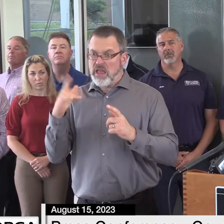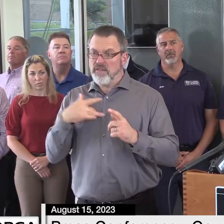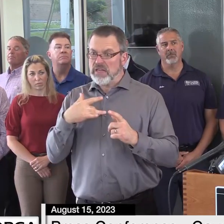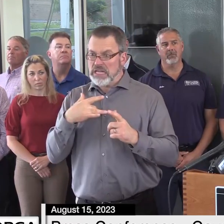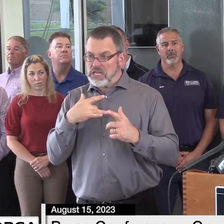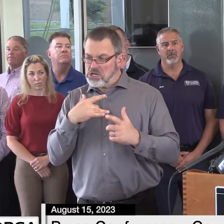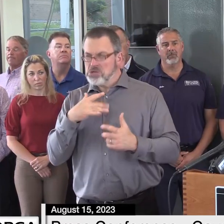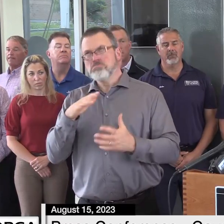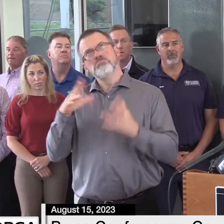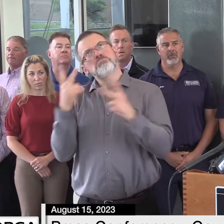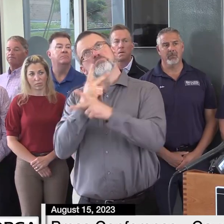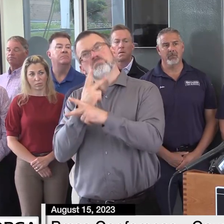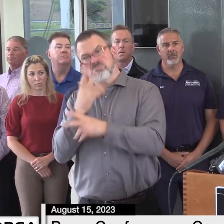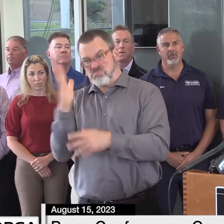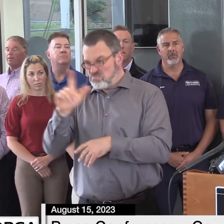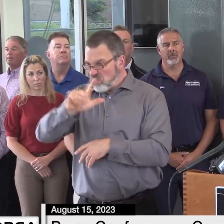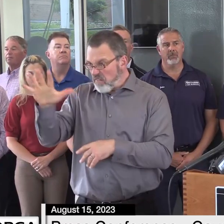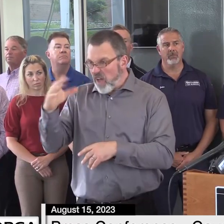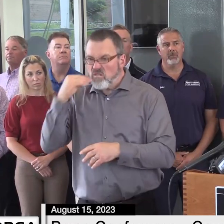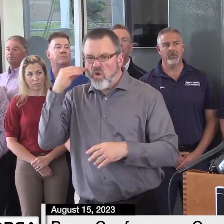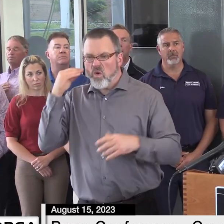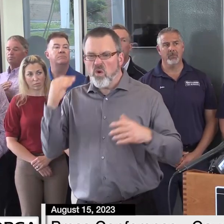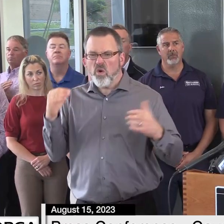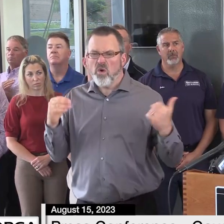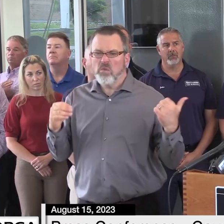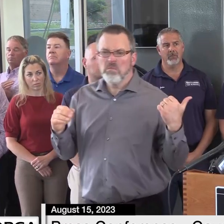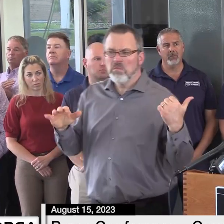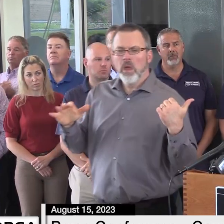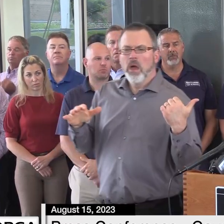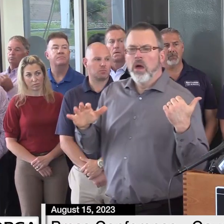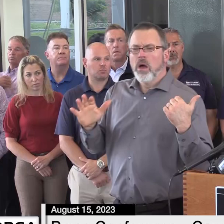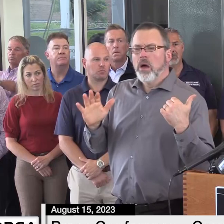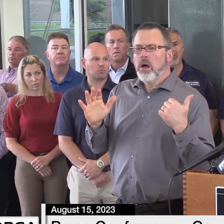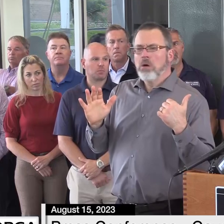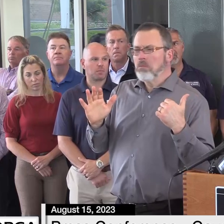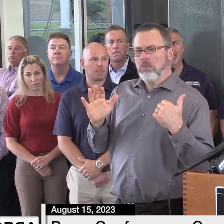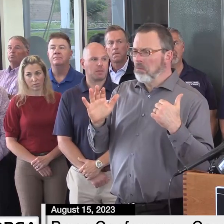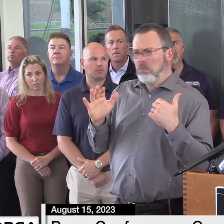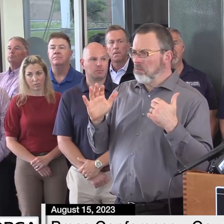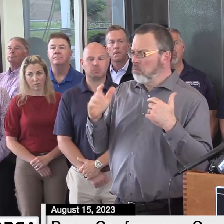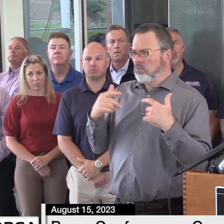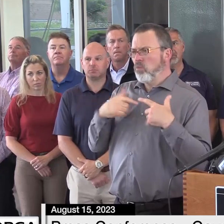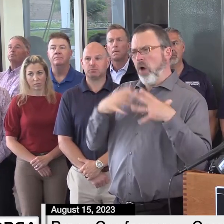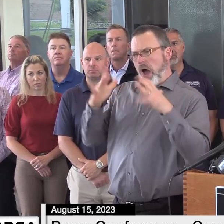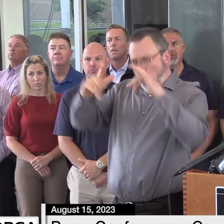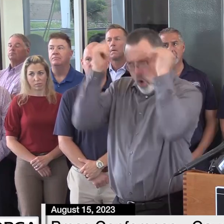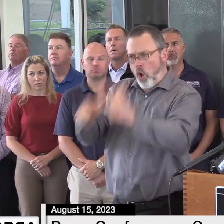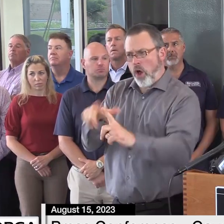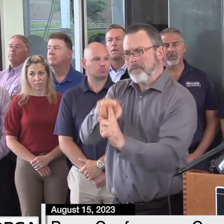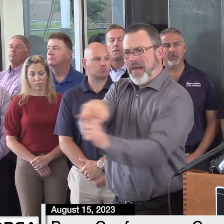No, I think we can do it. I think we can take care of all of them with that amount of money.